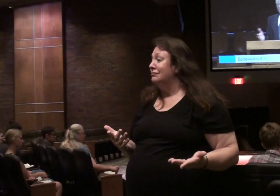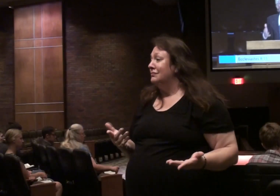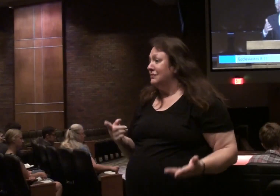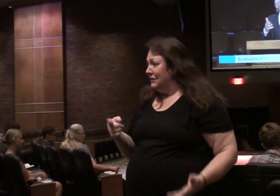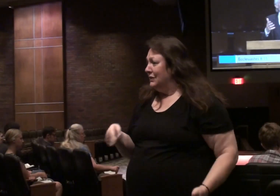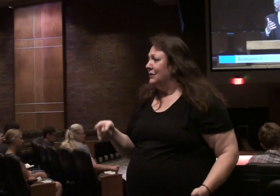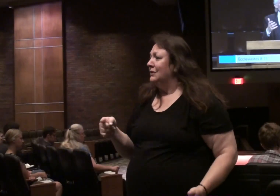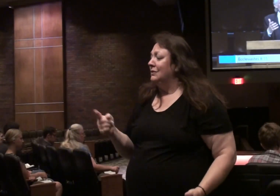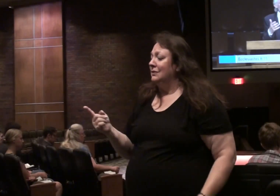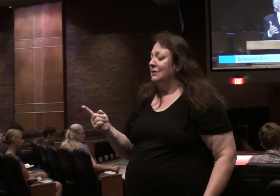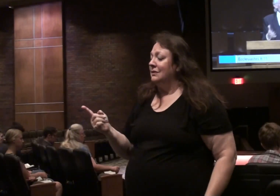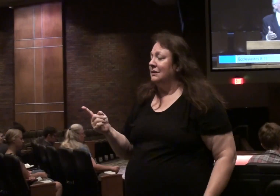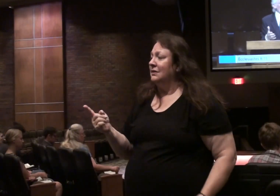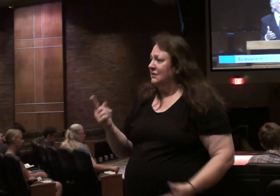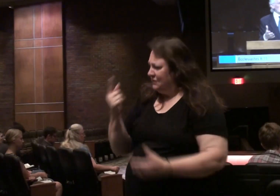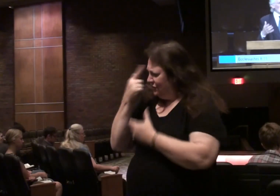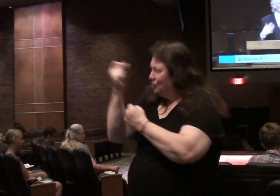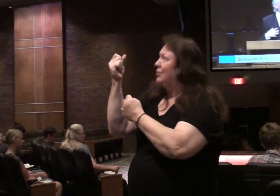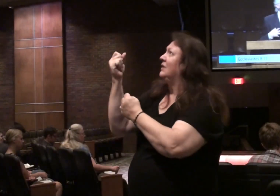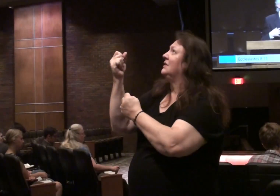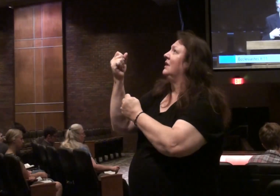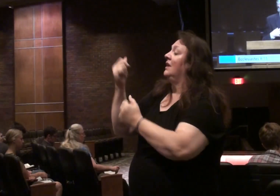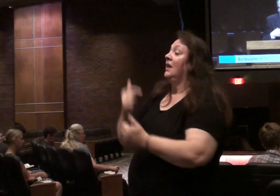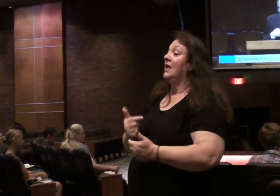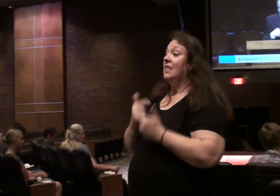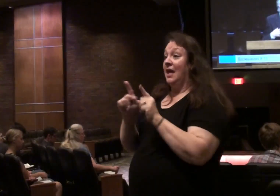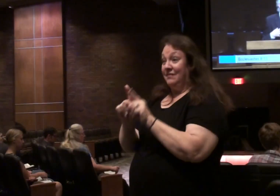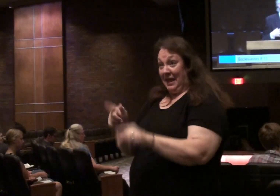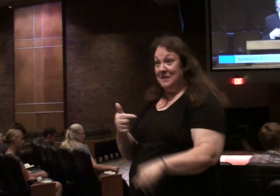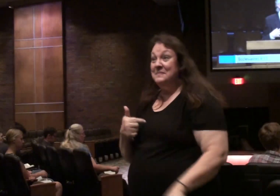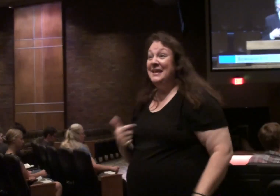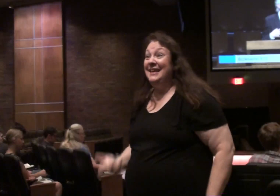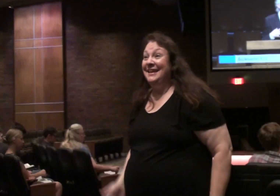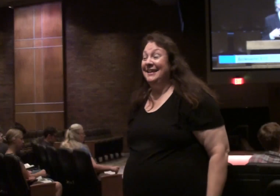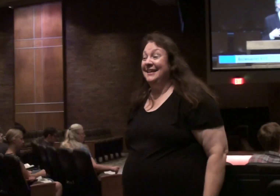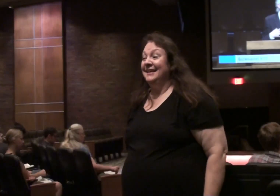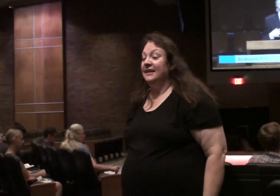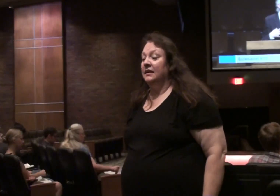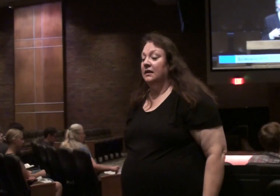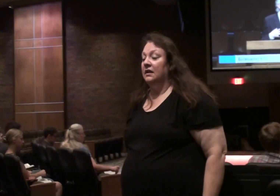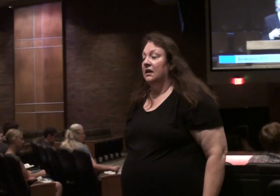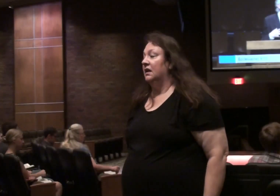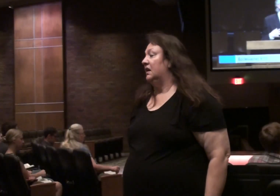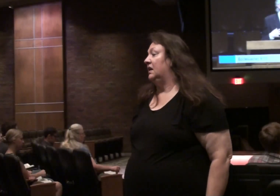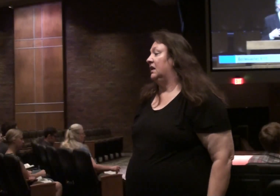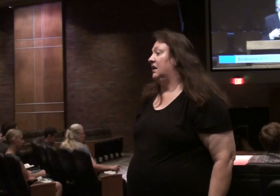You ought to come to trusting Christ and you'll have a life like me.